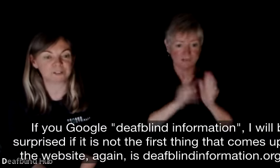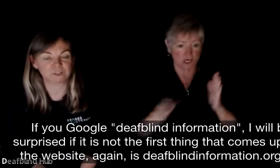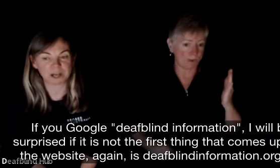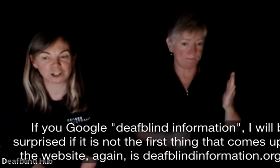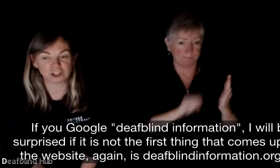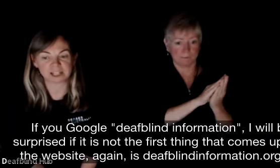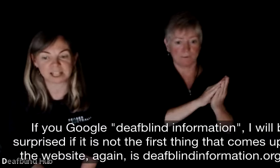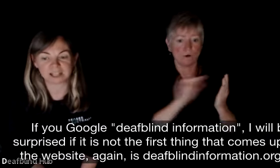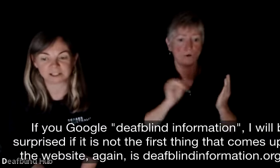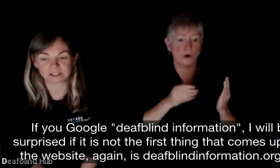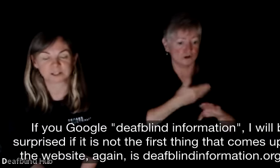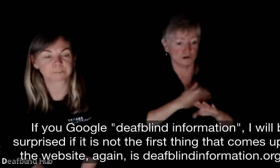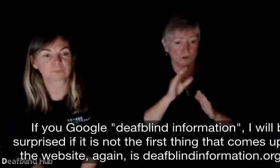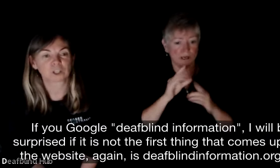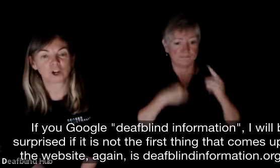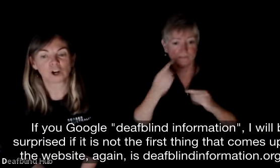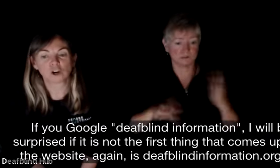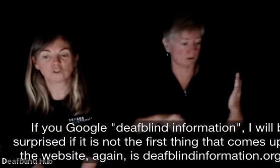new information is added.